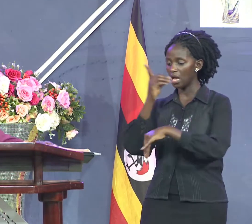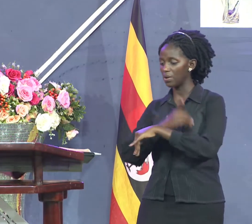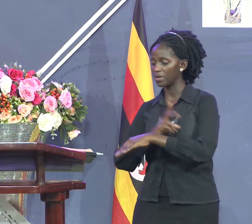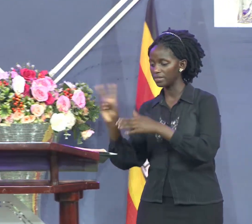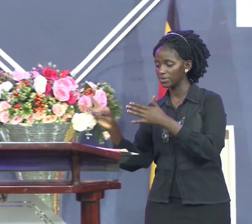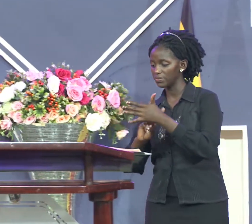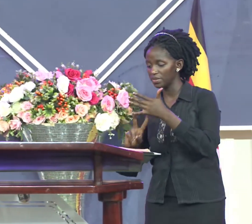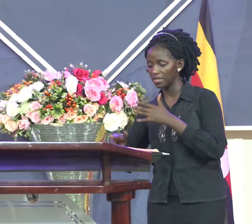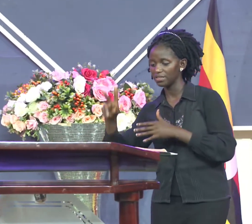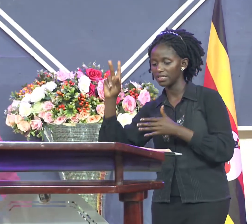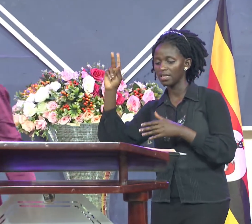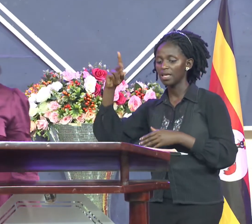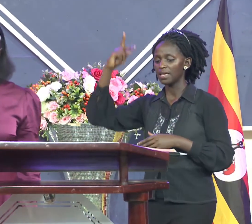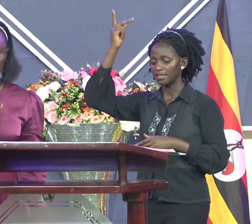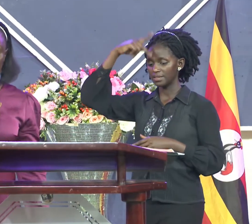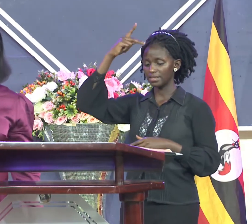creator.